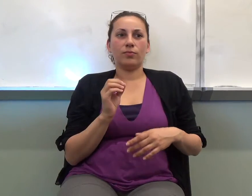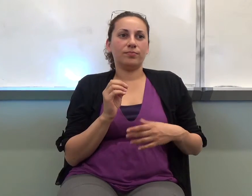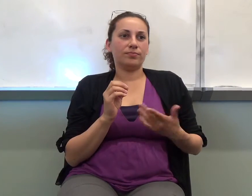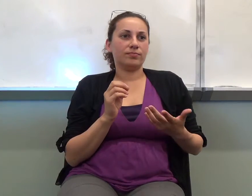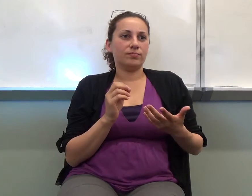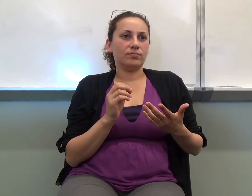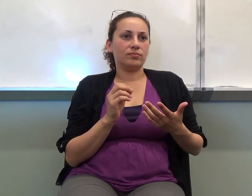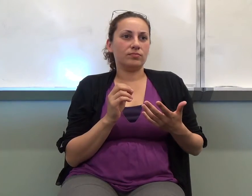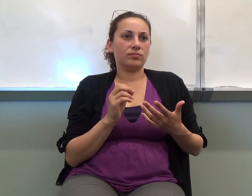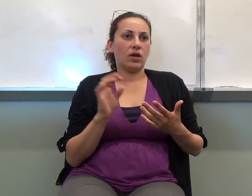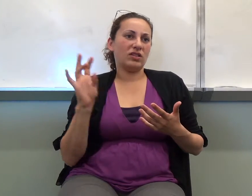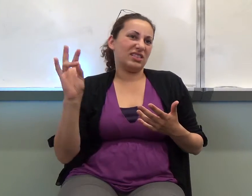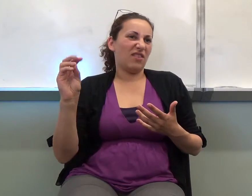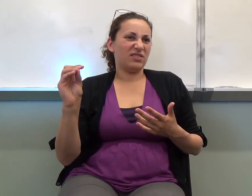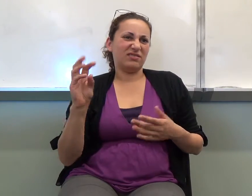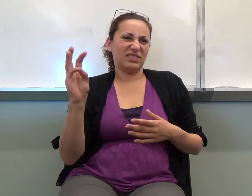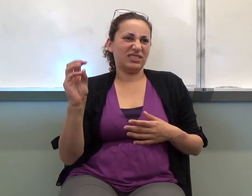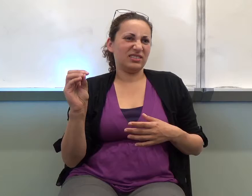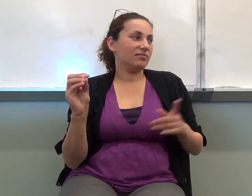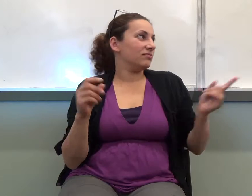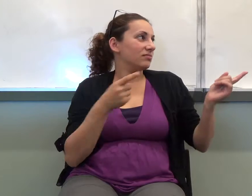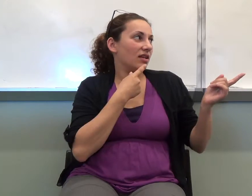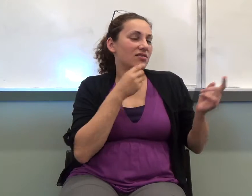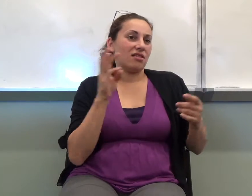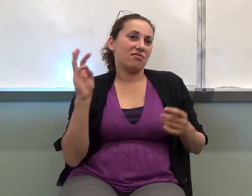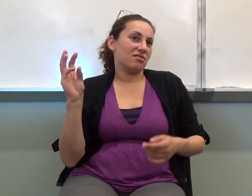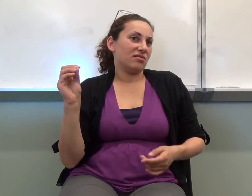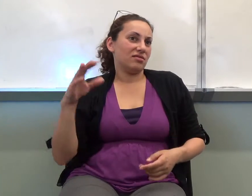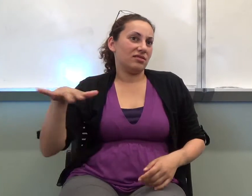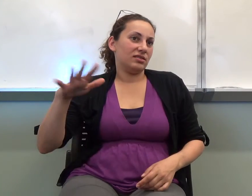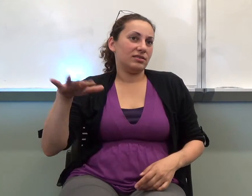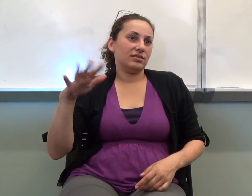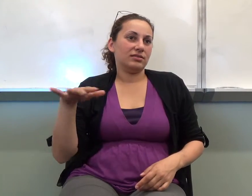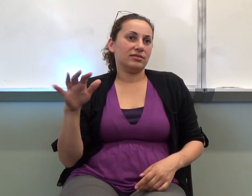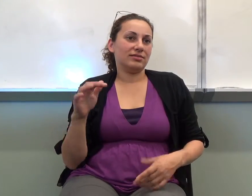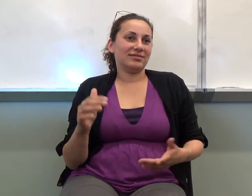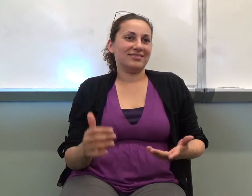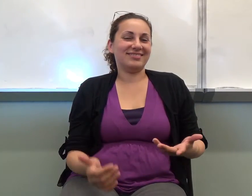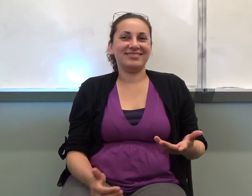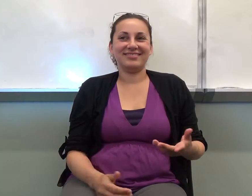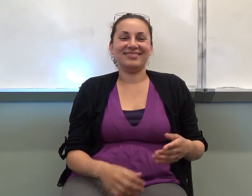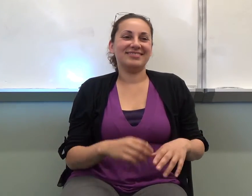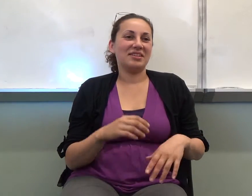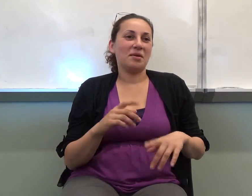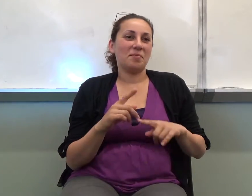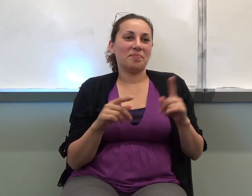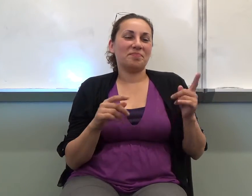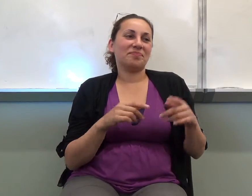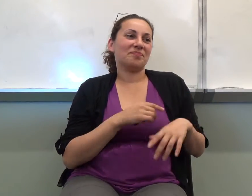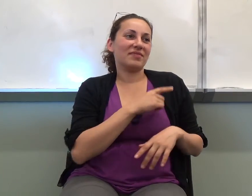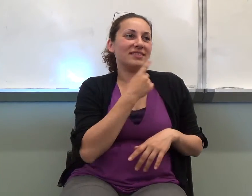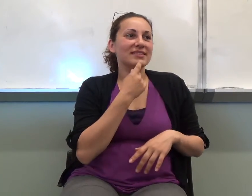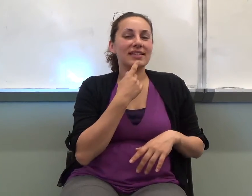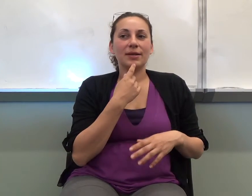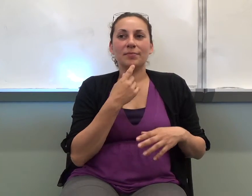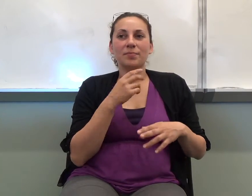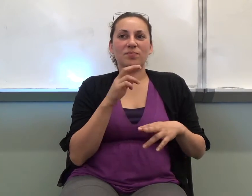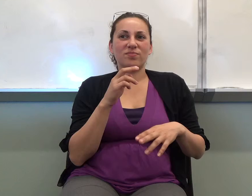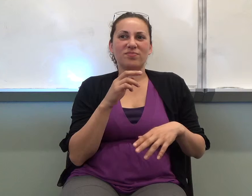than maybe 5 to 10, because people will stop looking at it if I put too much data up there. So what I want to